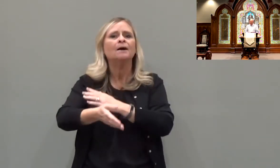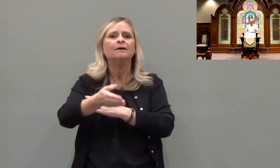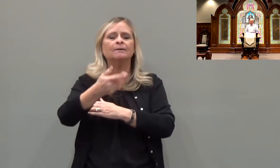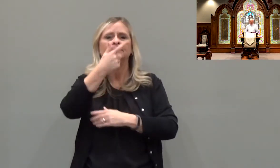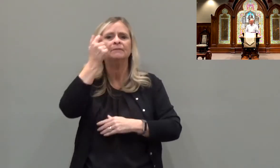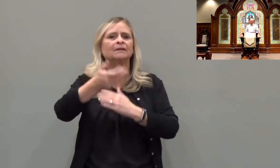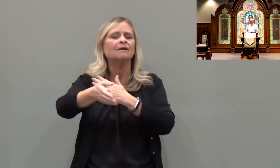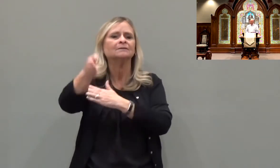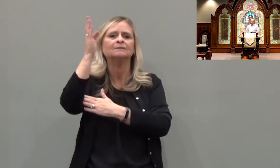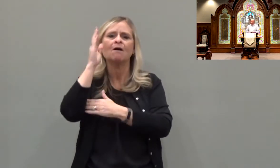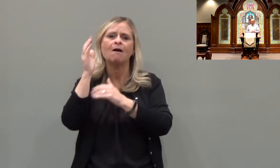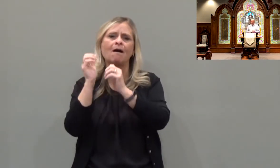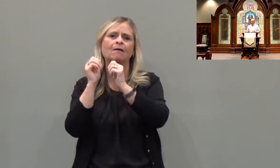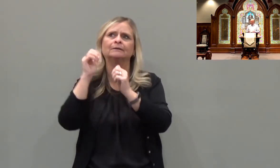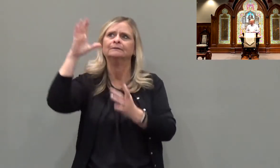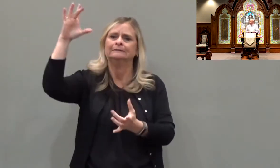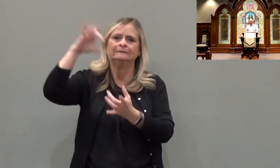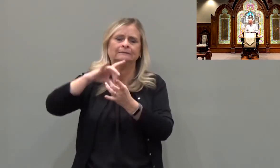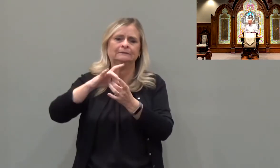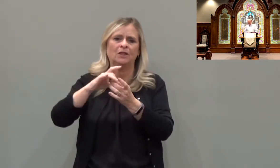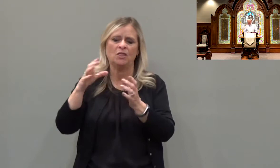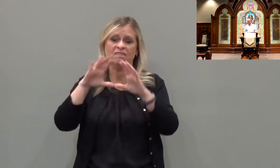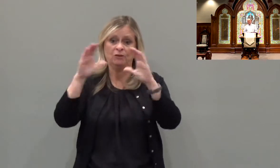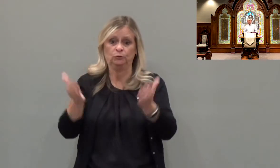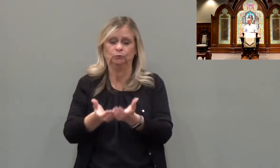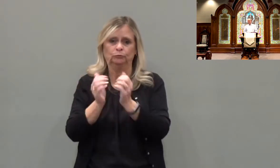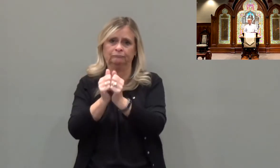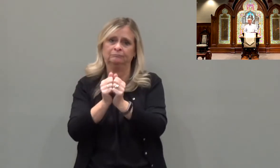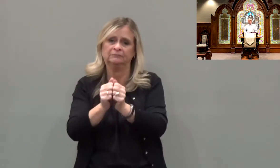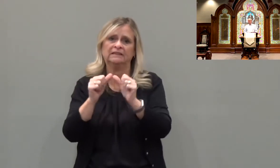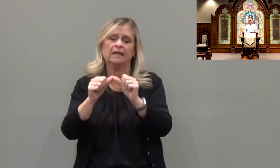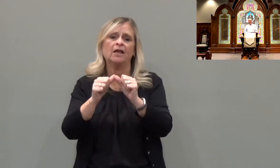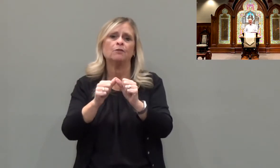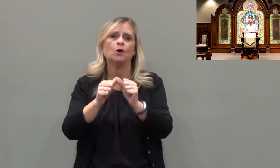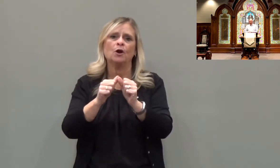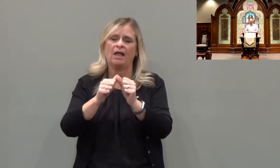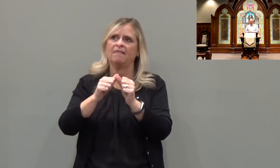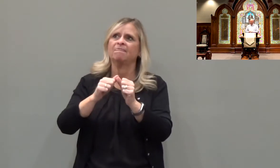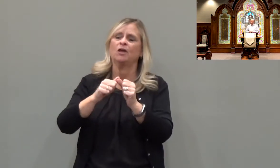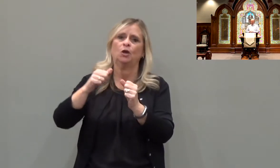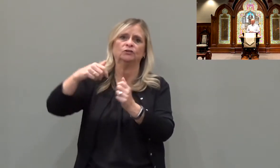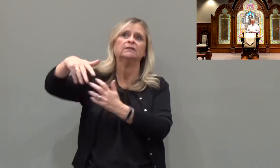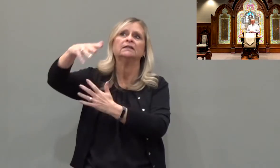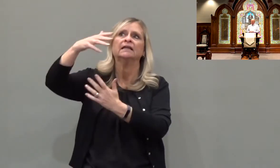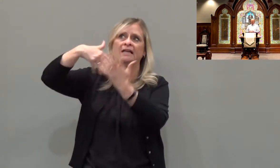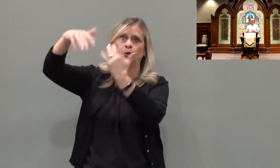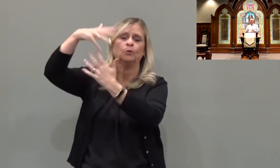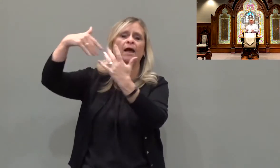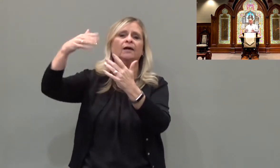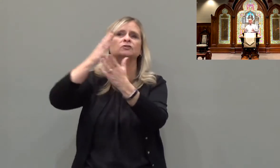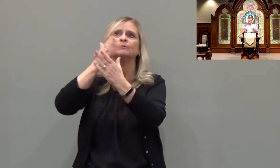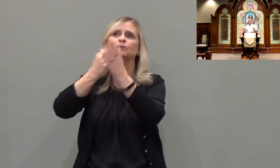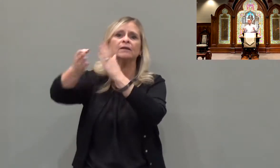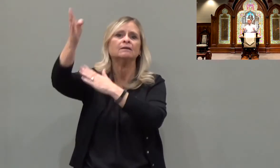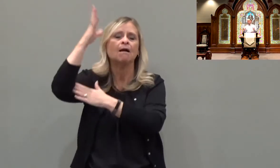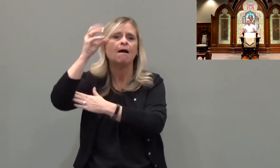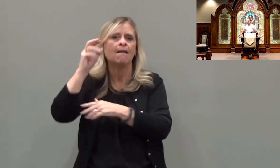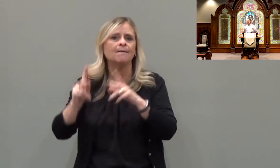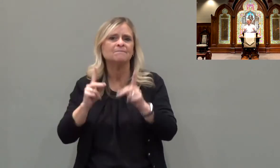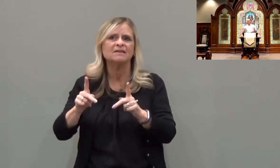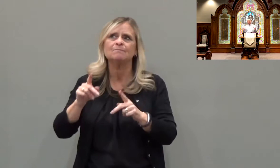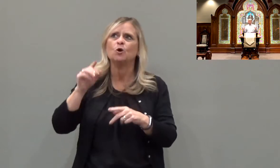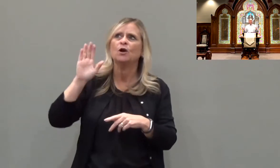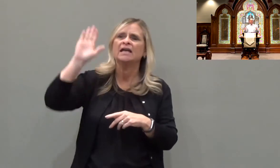world together. And there is a dramatic interaction between God and human beings. And God is in the